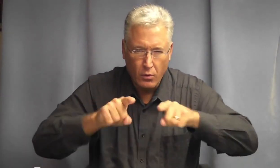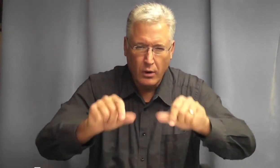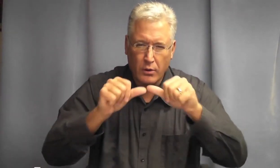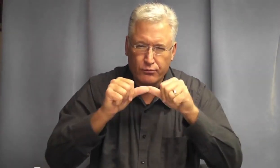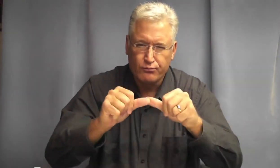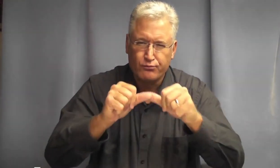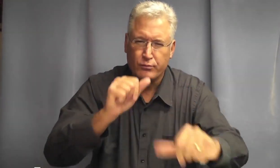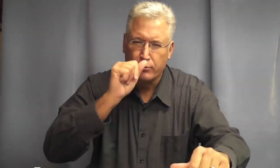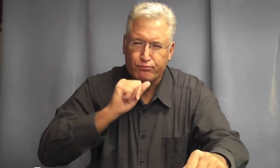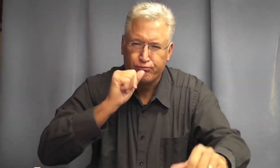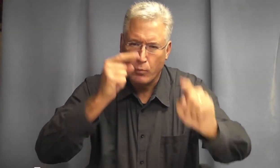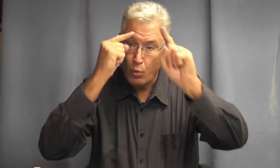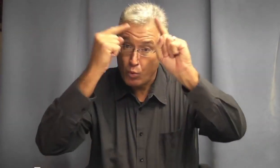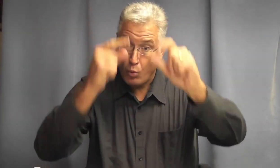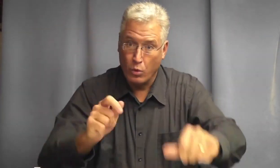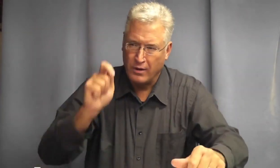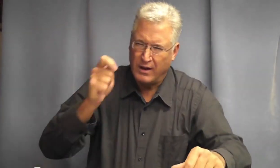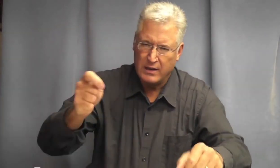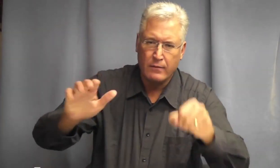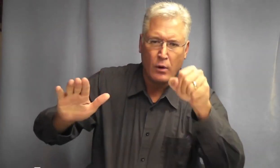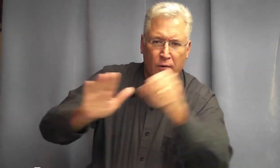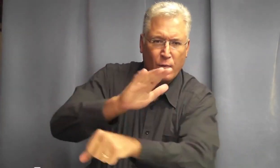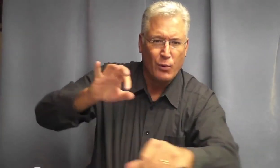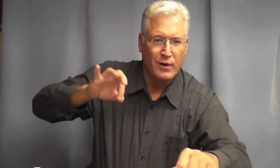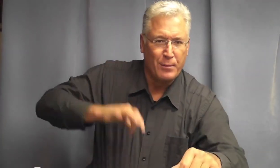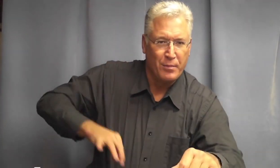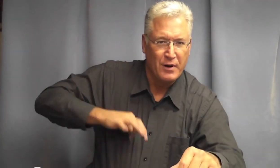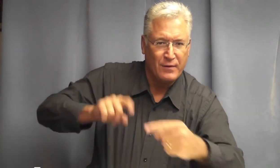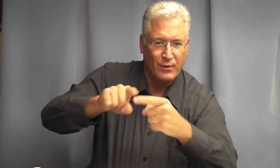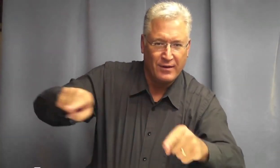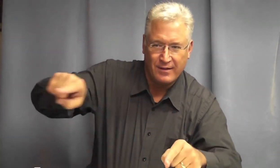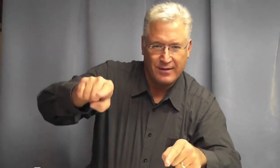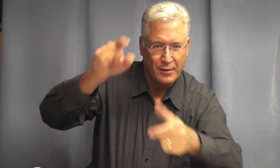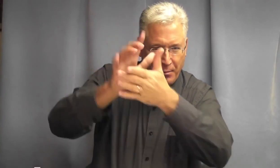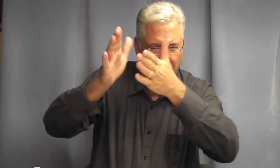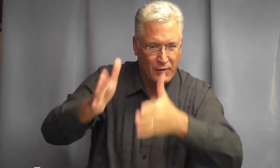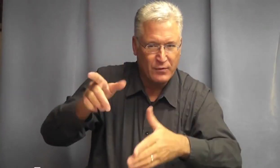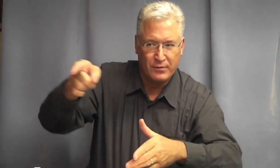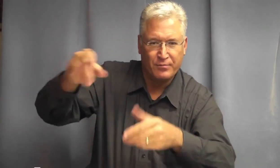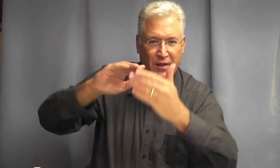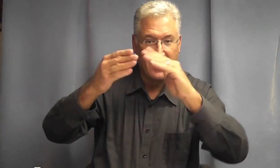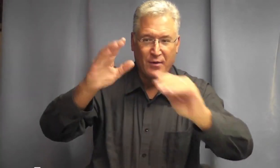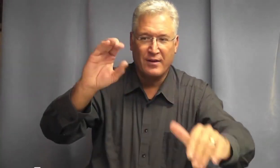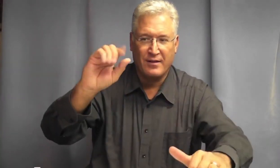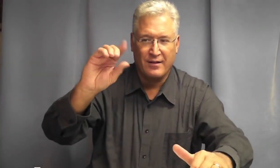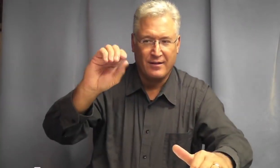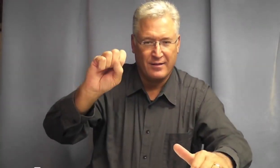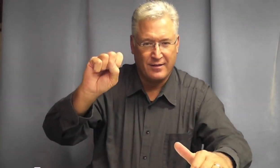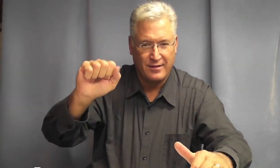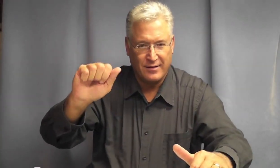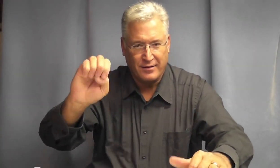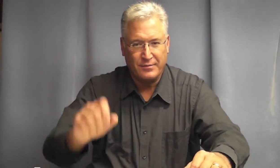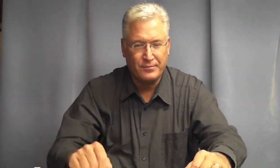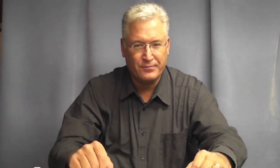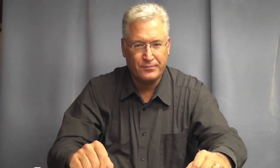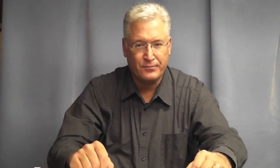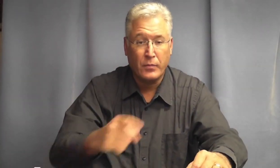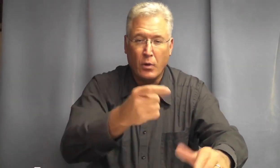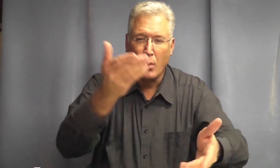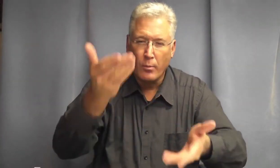Paul struggled. He went on patiently wanting to benefit the believers there in Colossae.